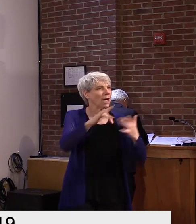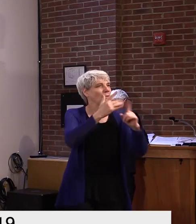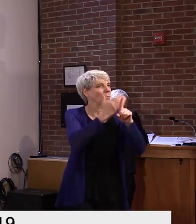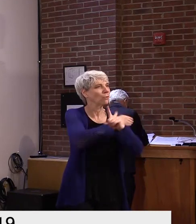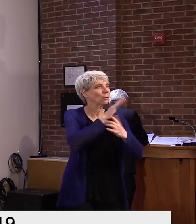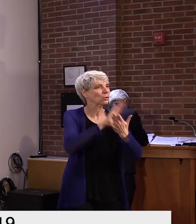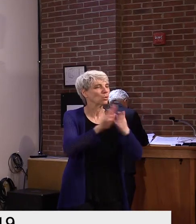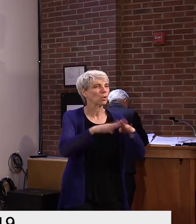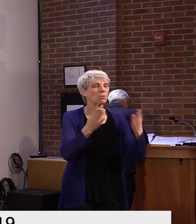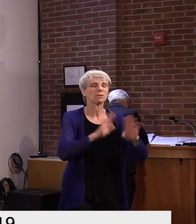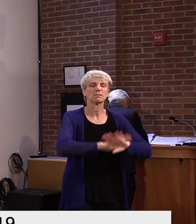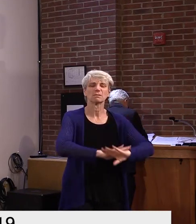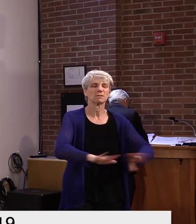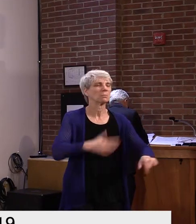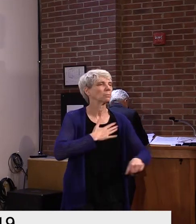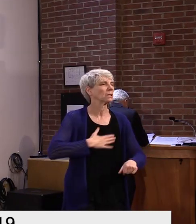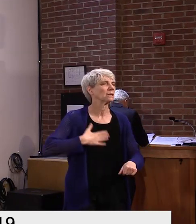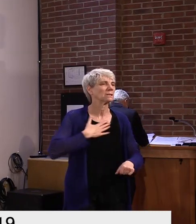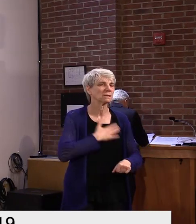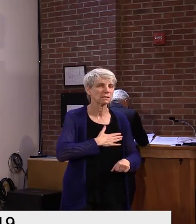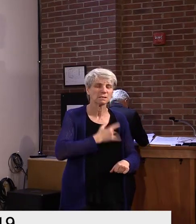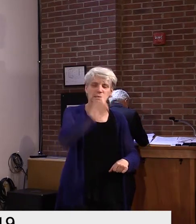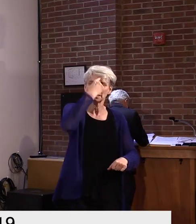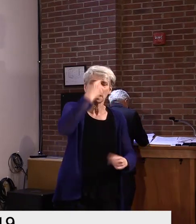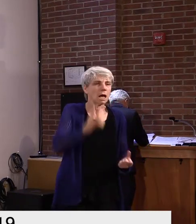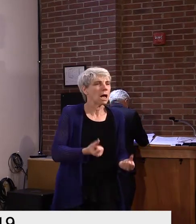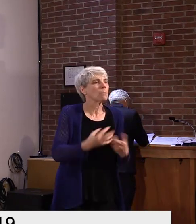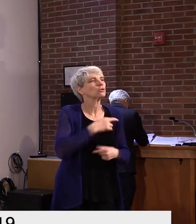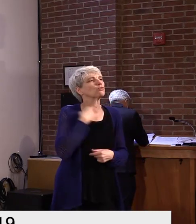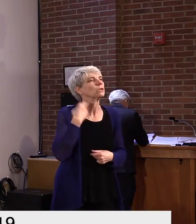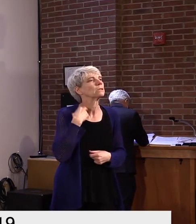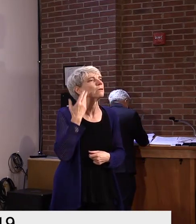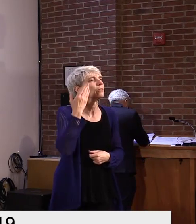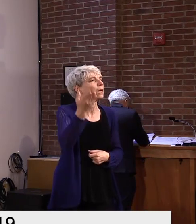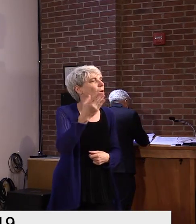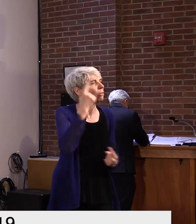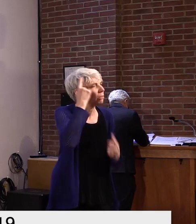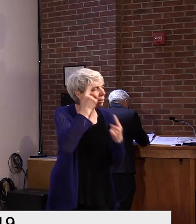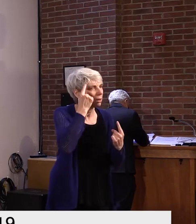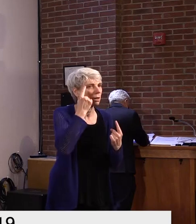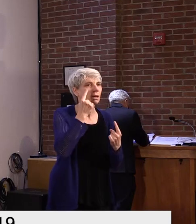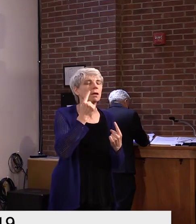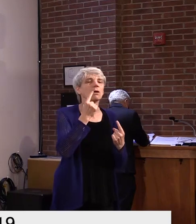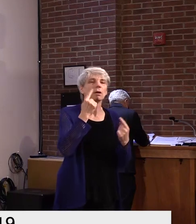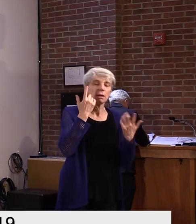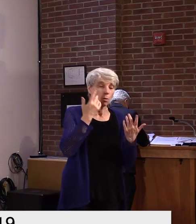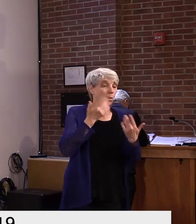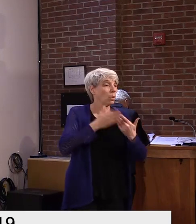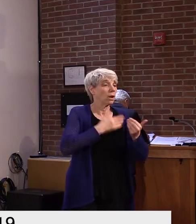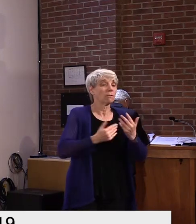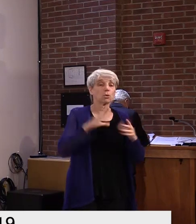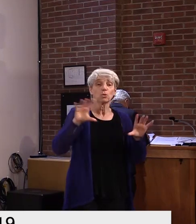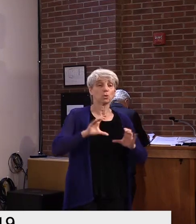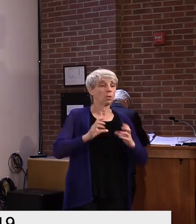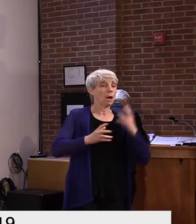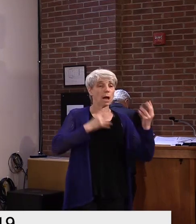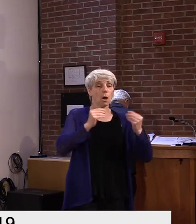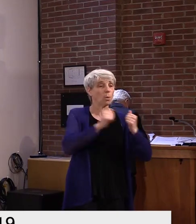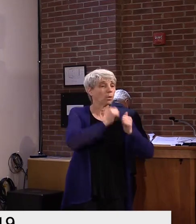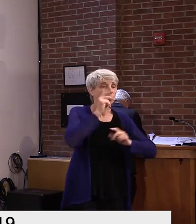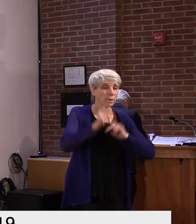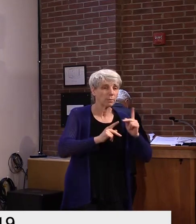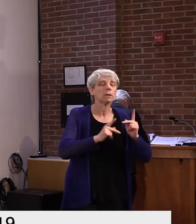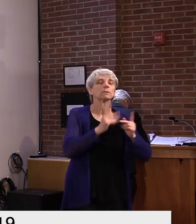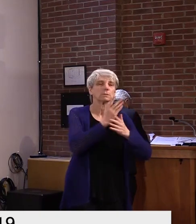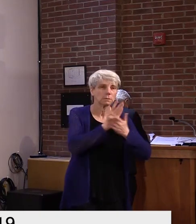risks. Most activities carry some risk, and some are riskier than others. Remember that no matter your commitments, if you travel